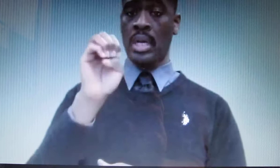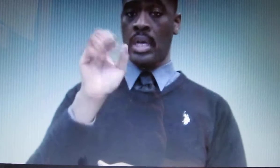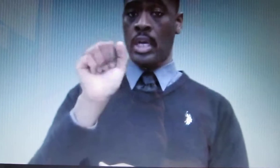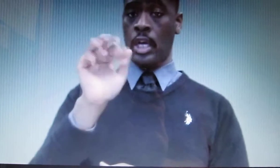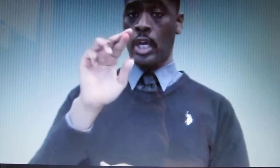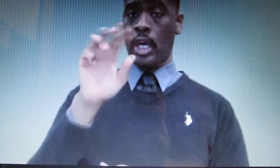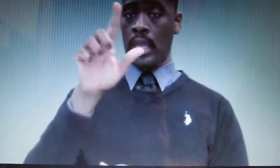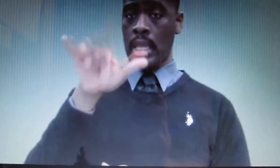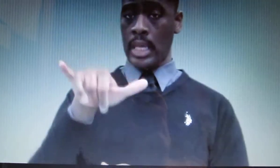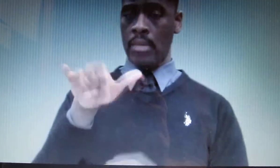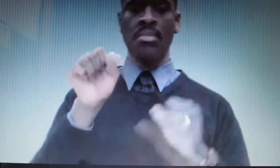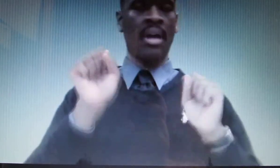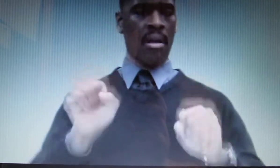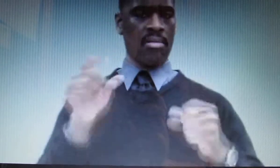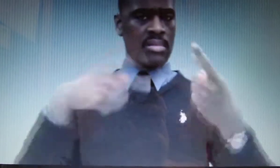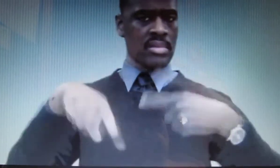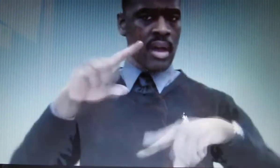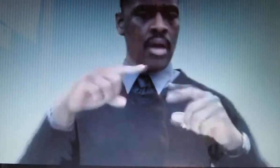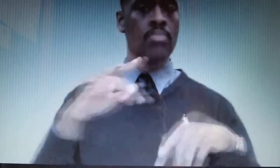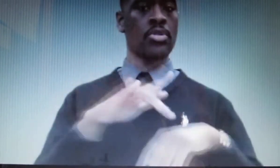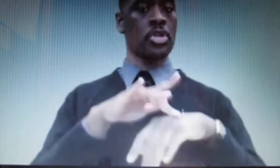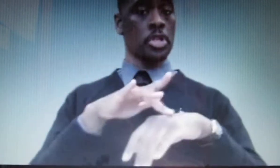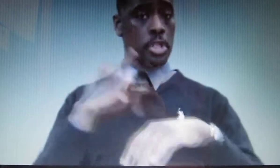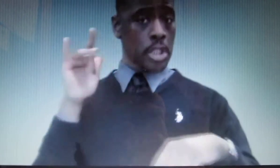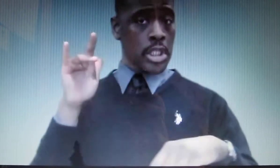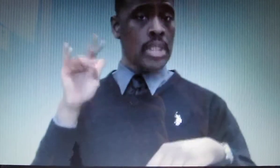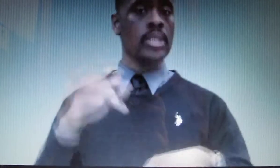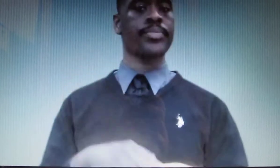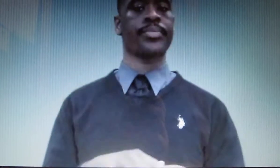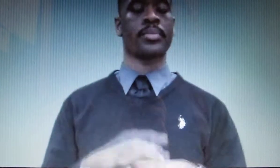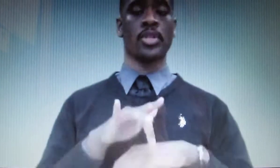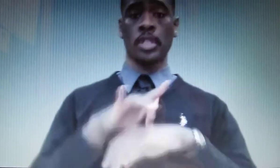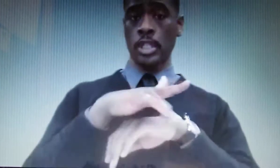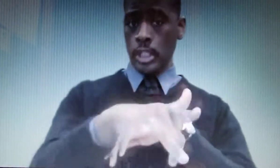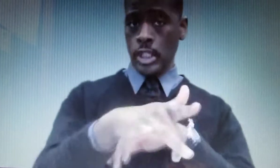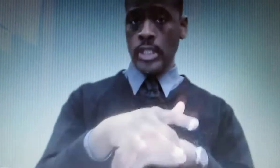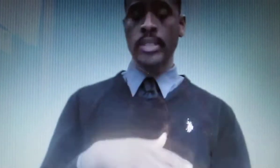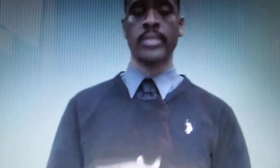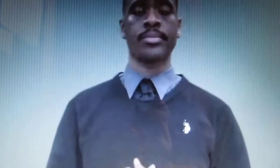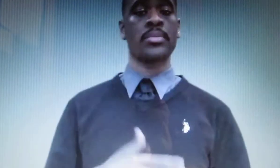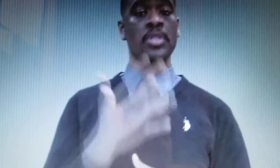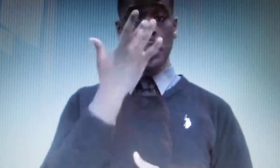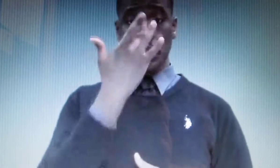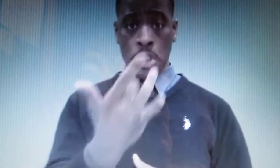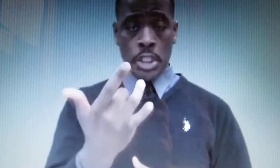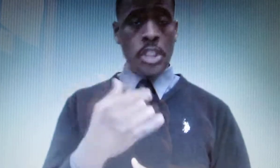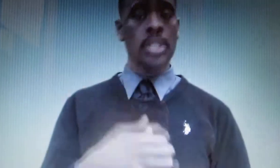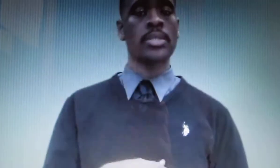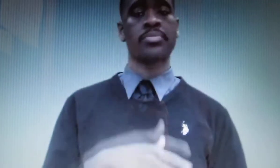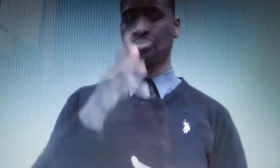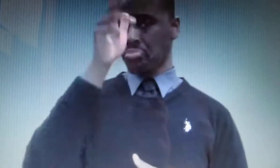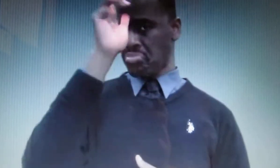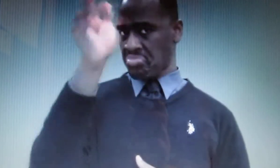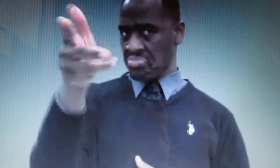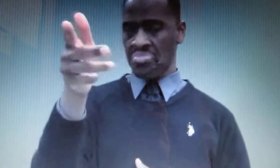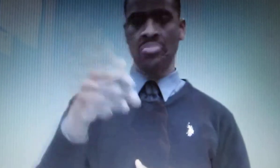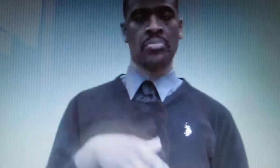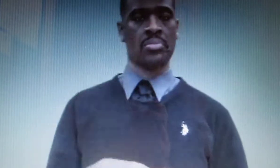One sign example would be the word early. It could be off the back of the hand, forward off the hand, off the nose, off